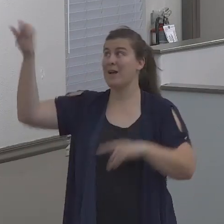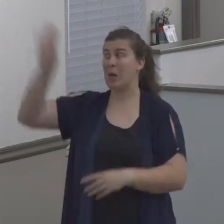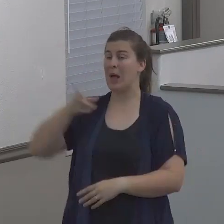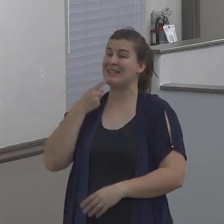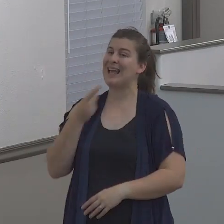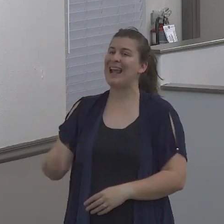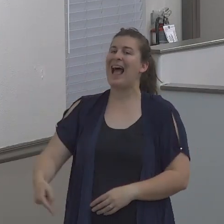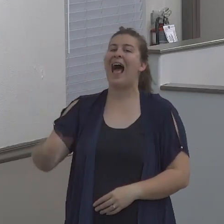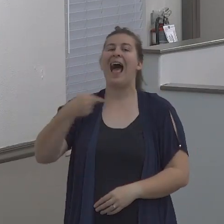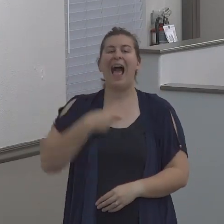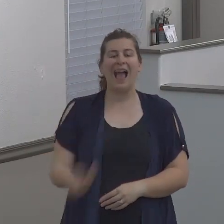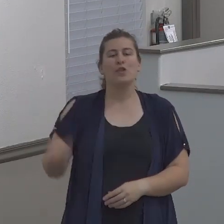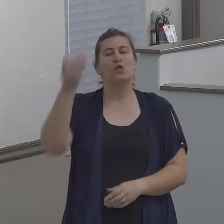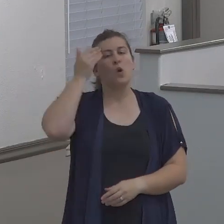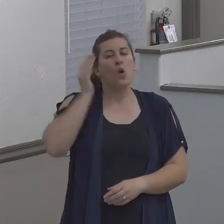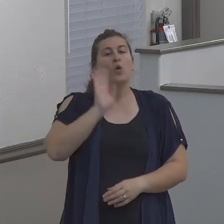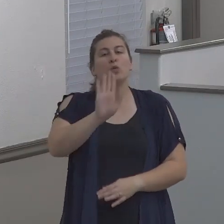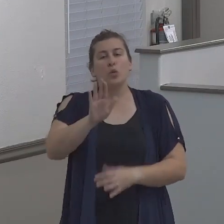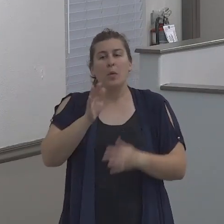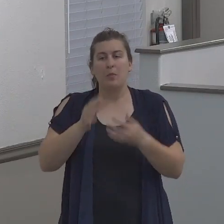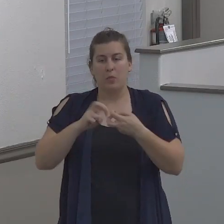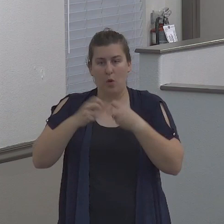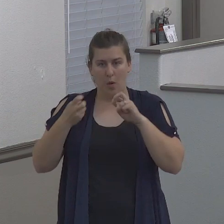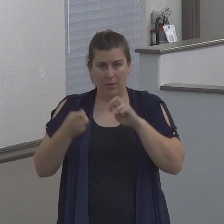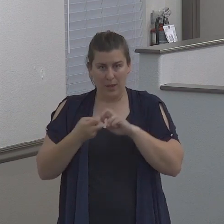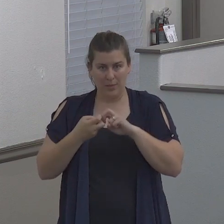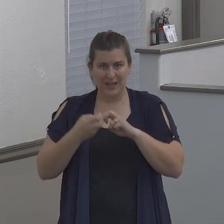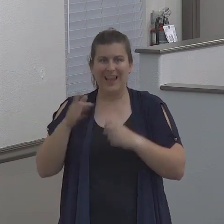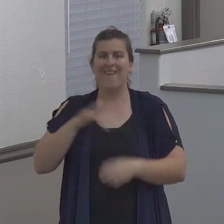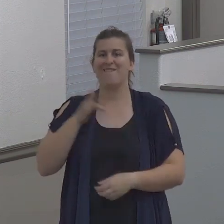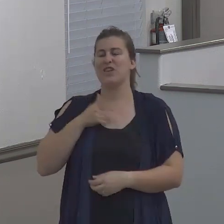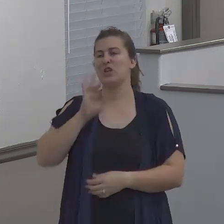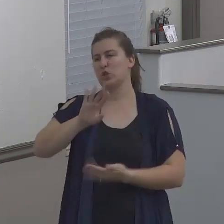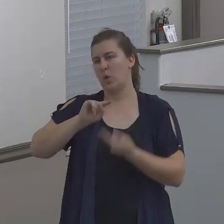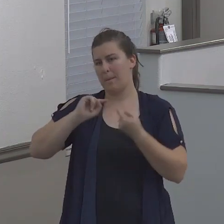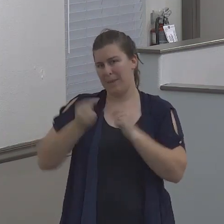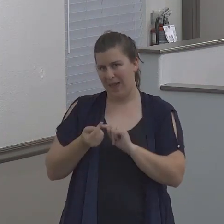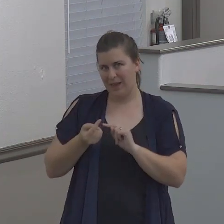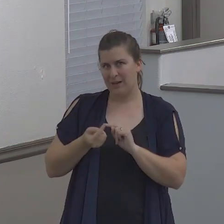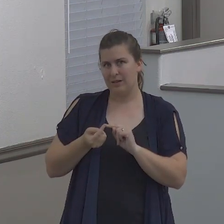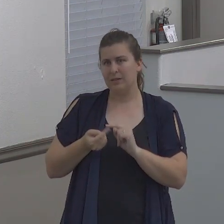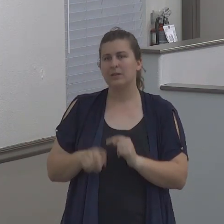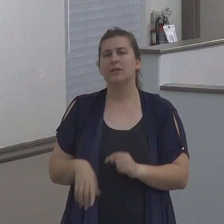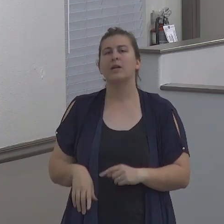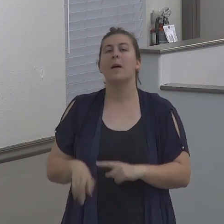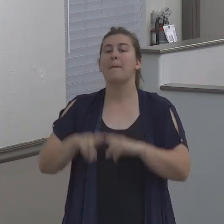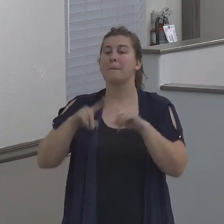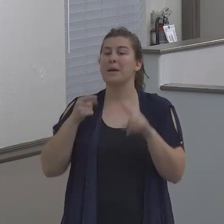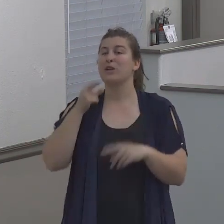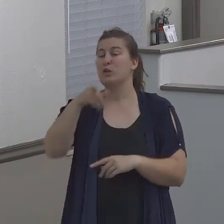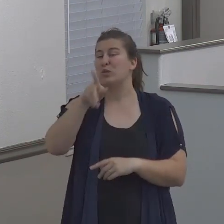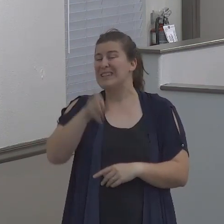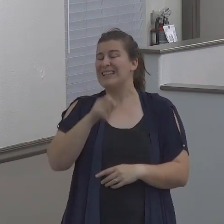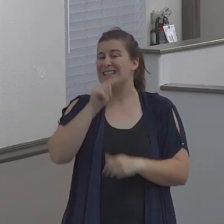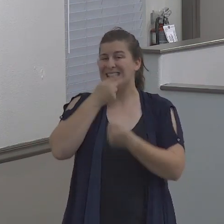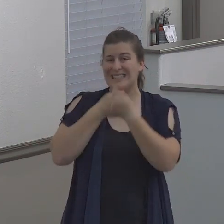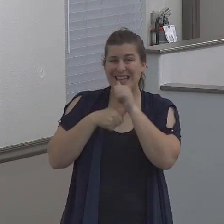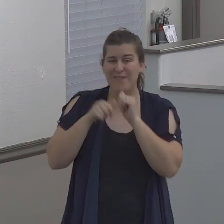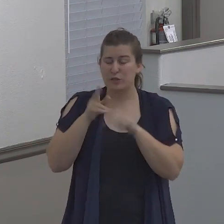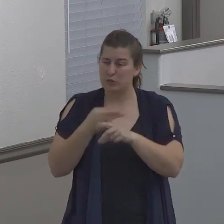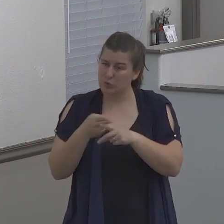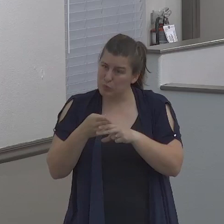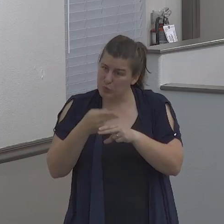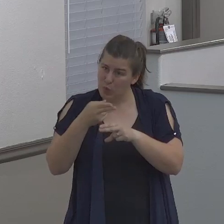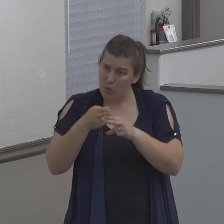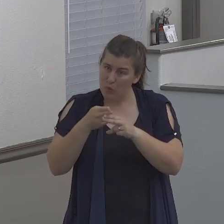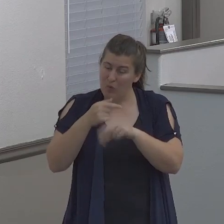do that. He did say, I'm aware of it, and I'm touched by the feelings of your infirmity. But I'm